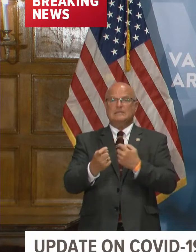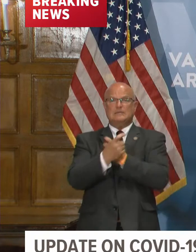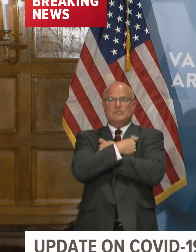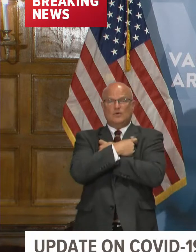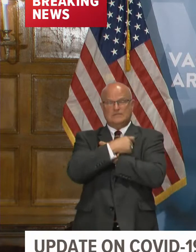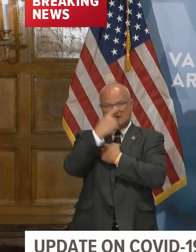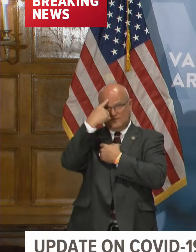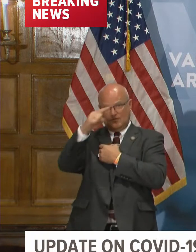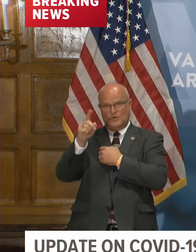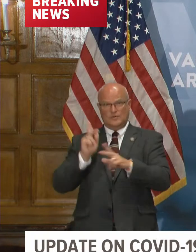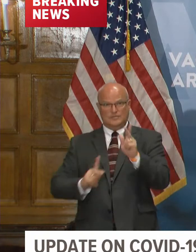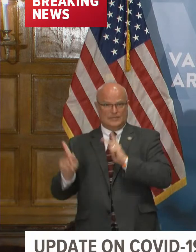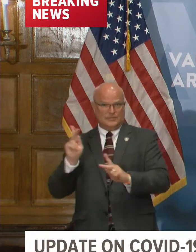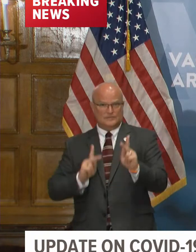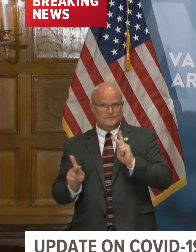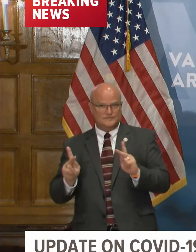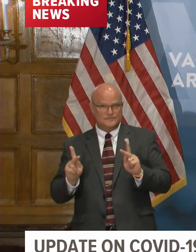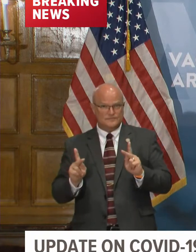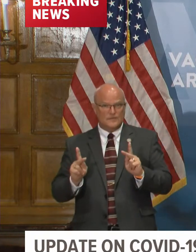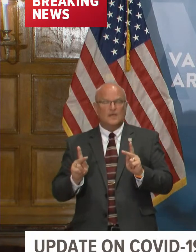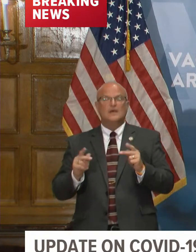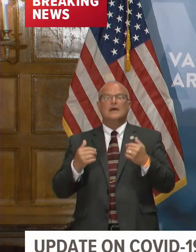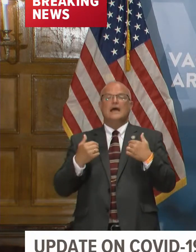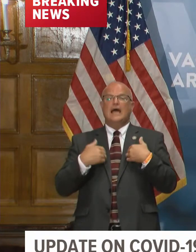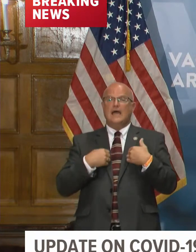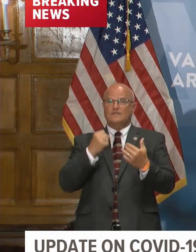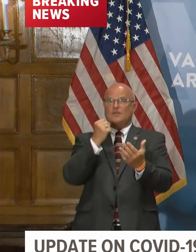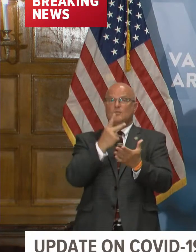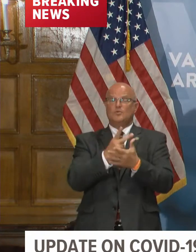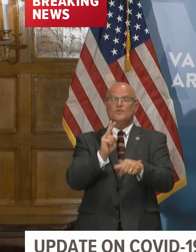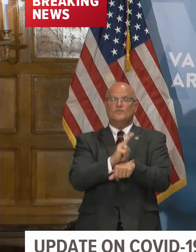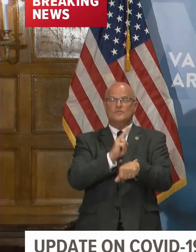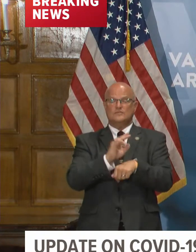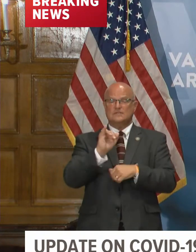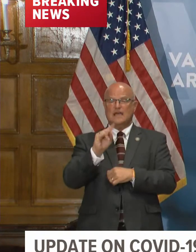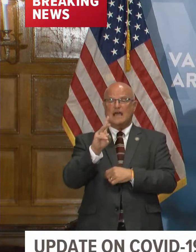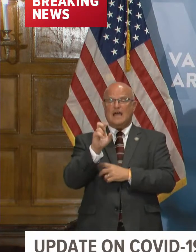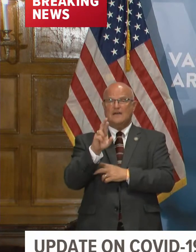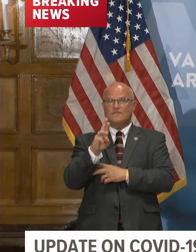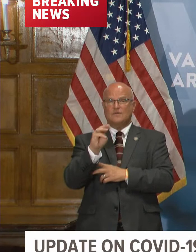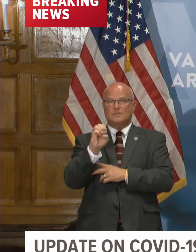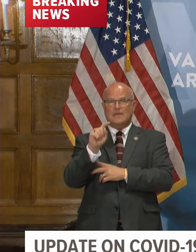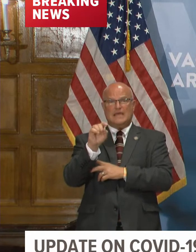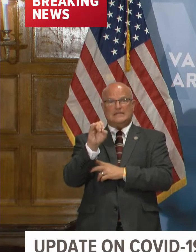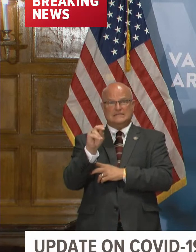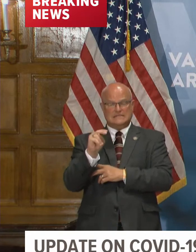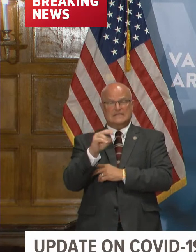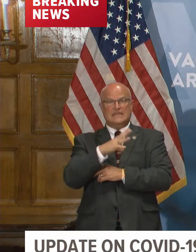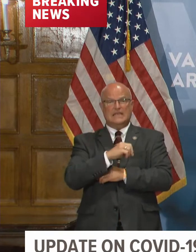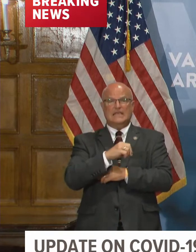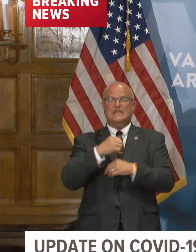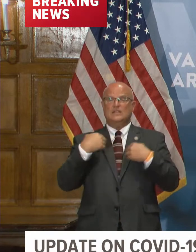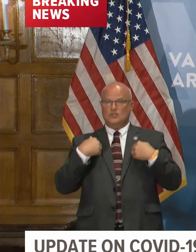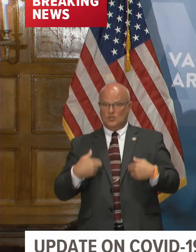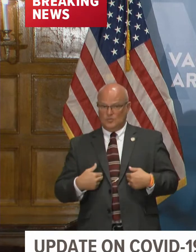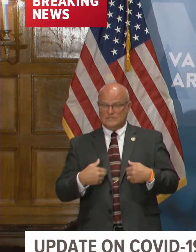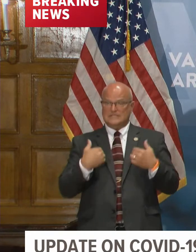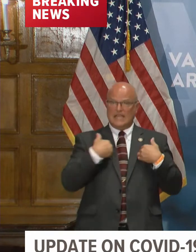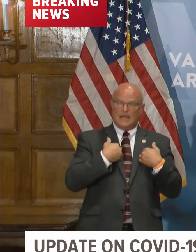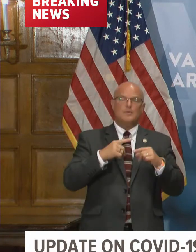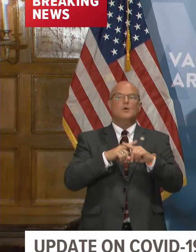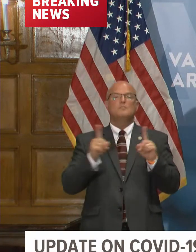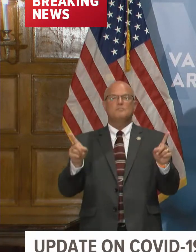in humans. And so there are approved uses for ivermectin in both humans and animals. The Department of